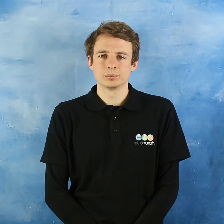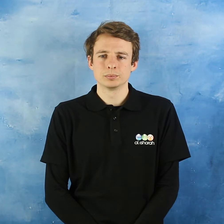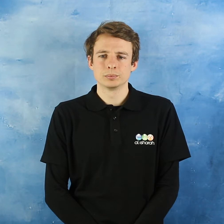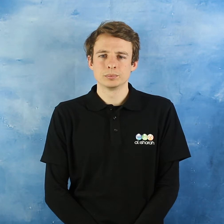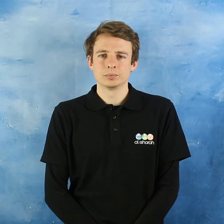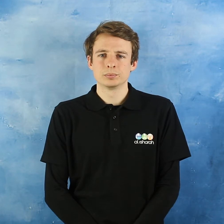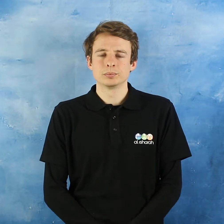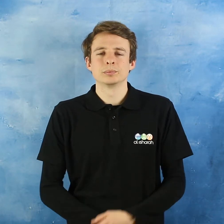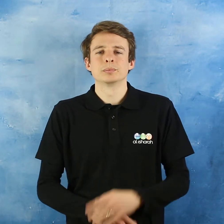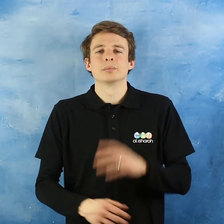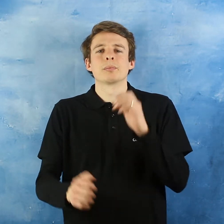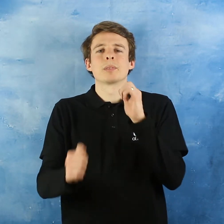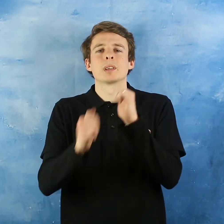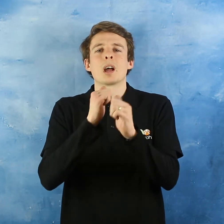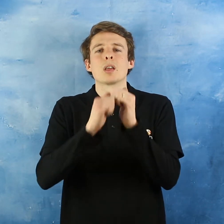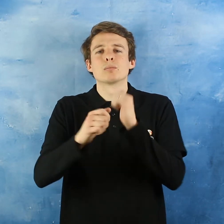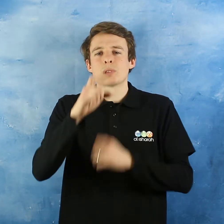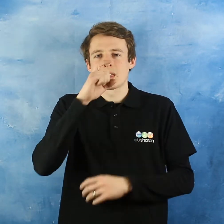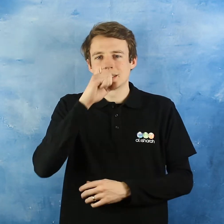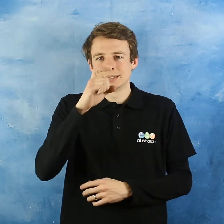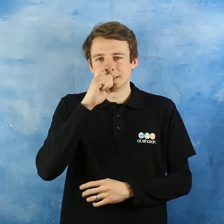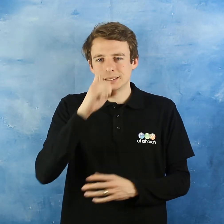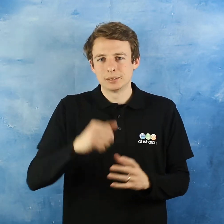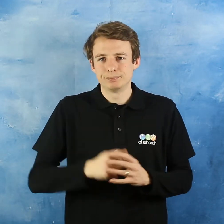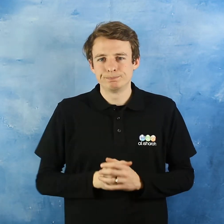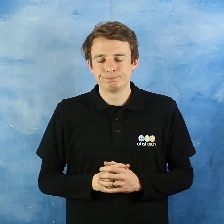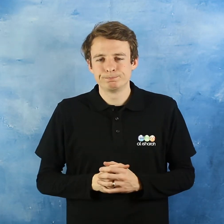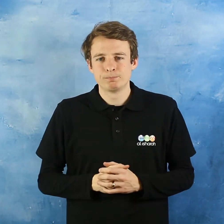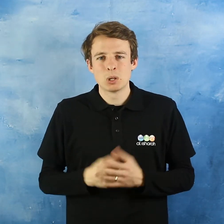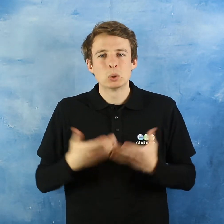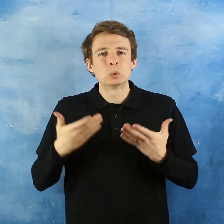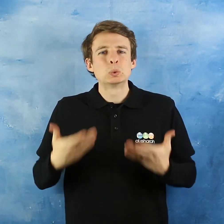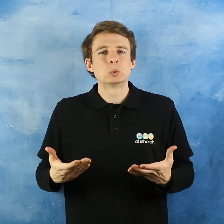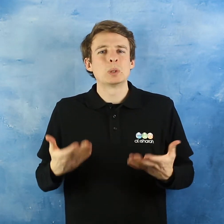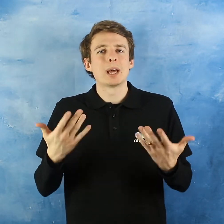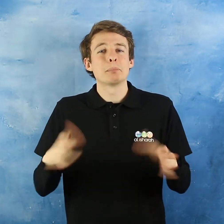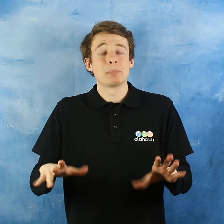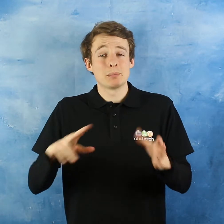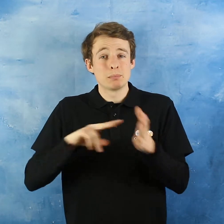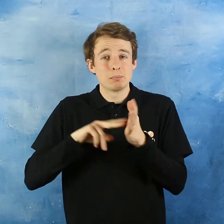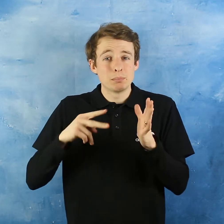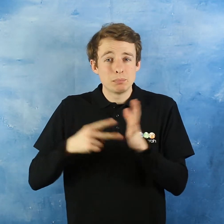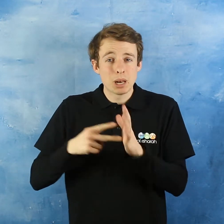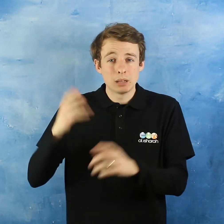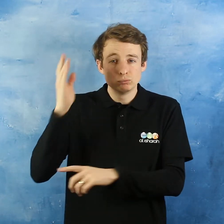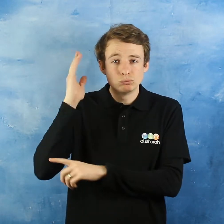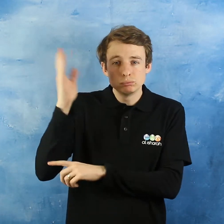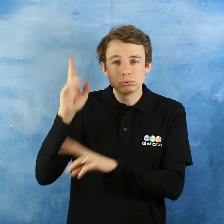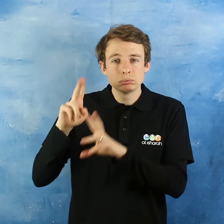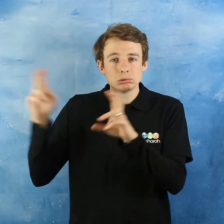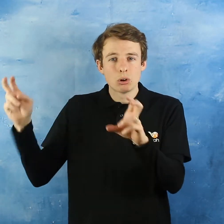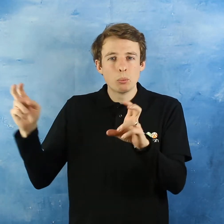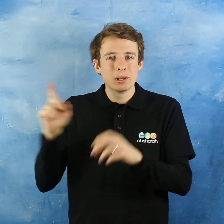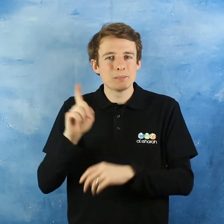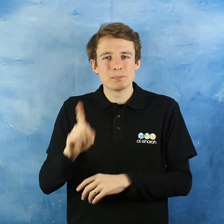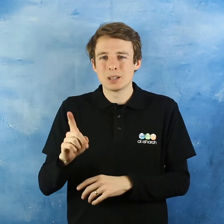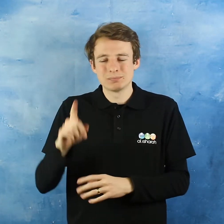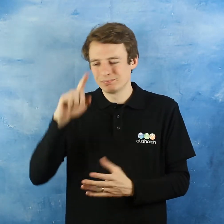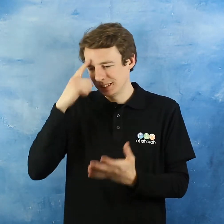Brothers and sisters, today I was thinking another topic, but as you know, what is happening in Syria, in Ghouta,